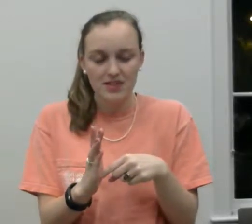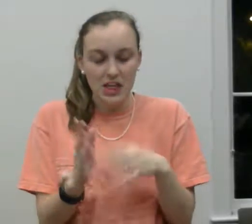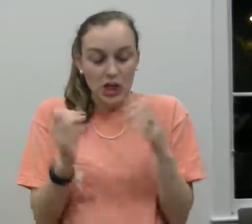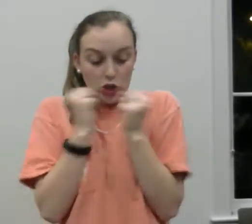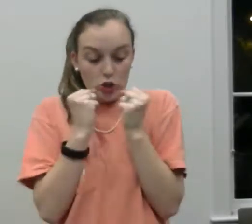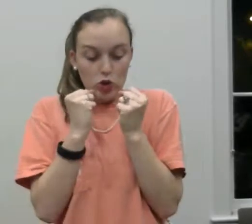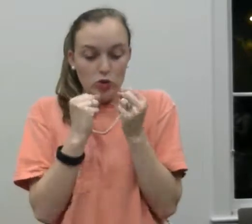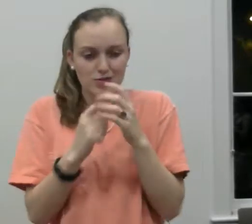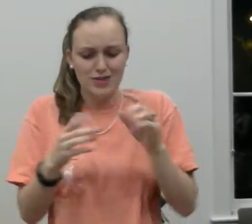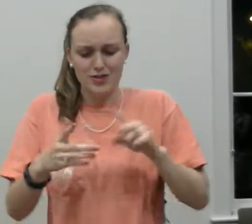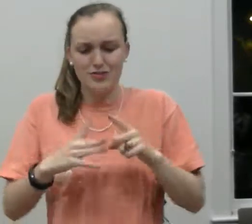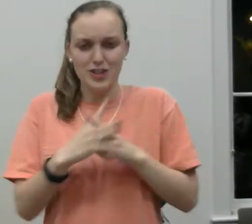Sugar,